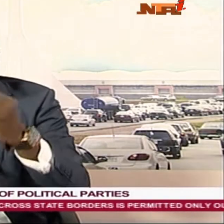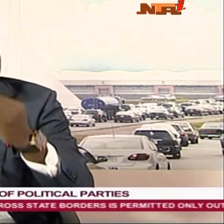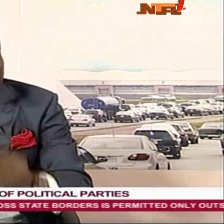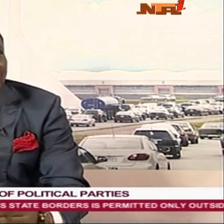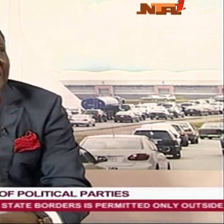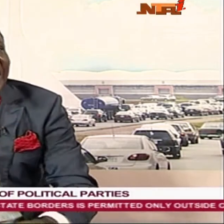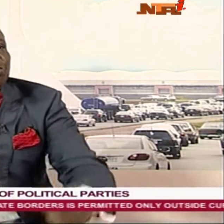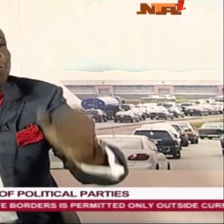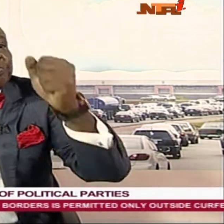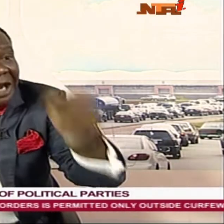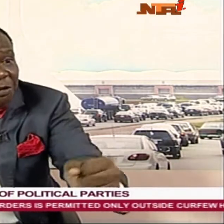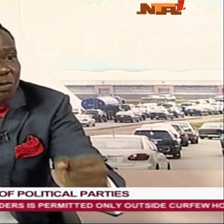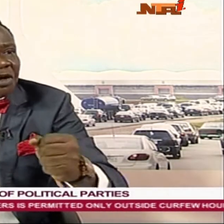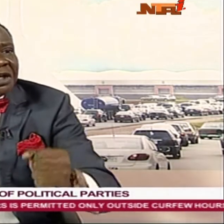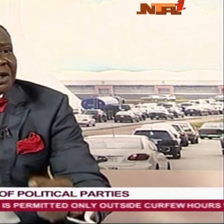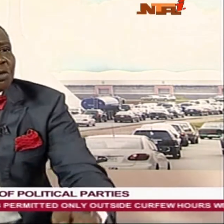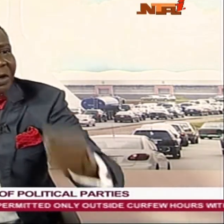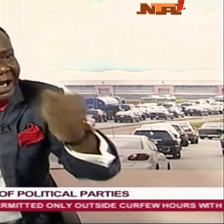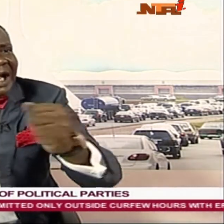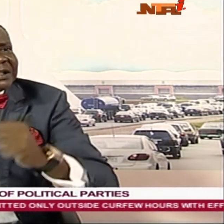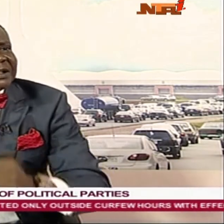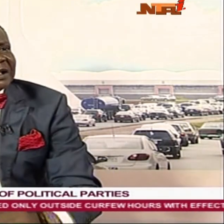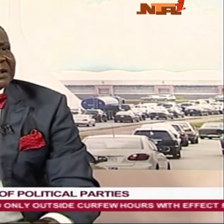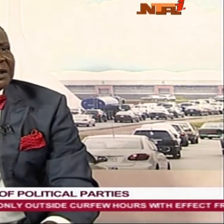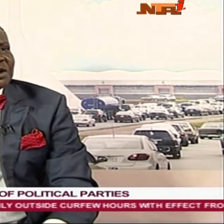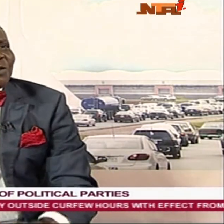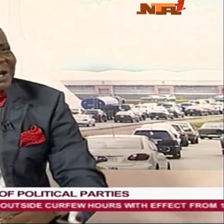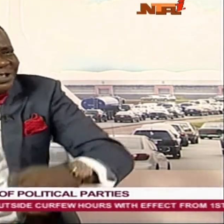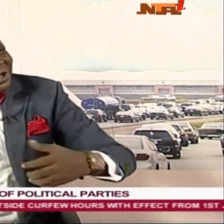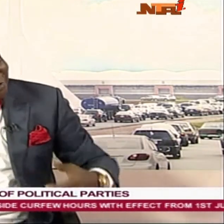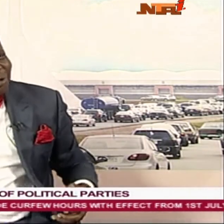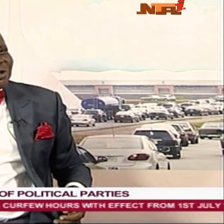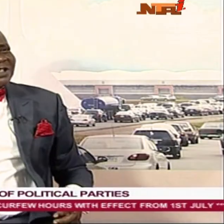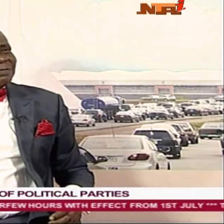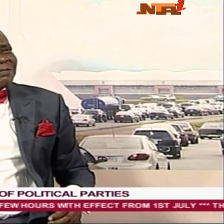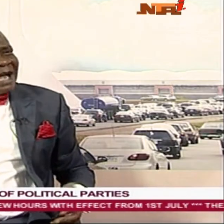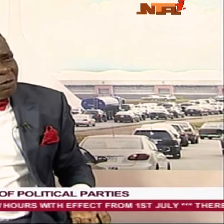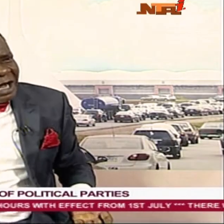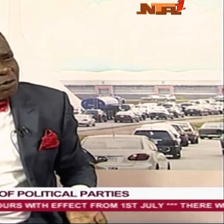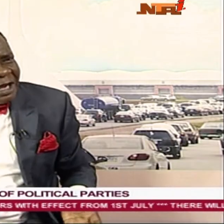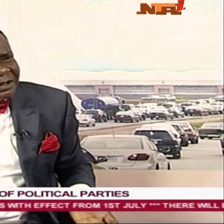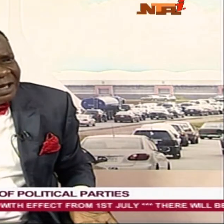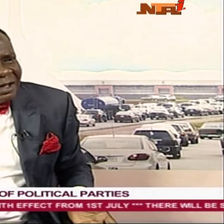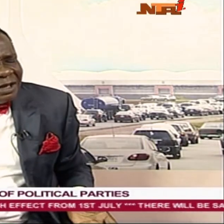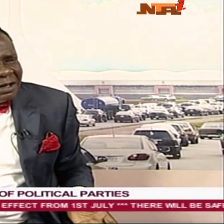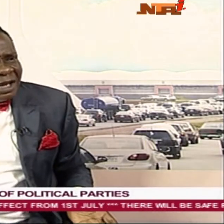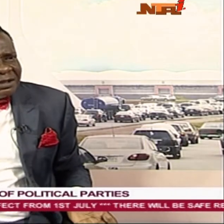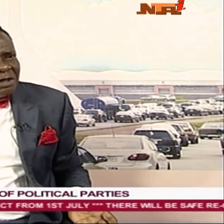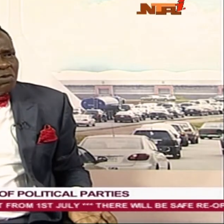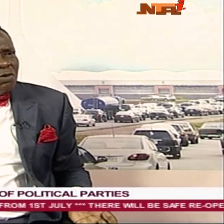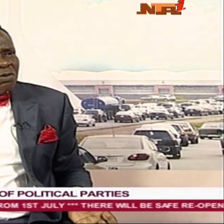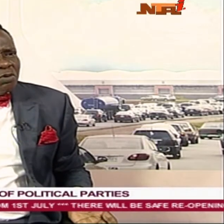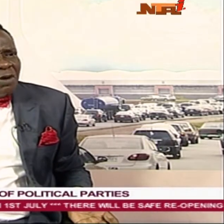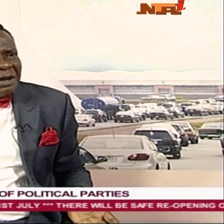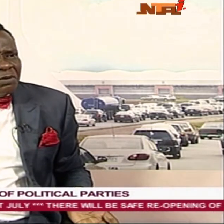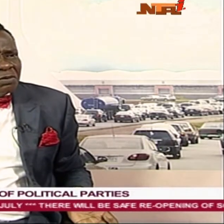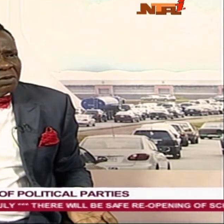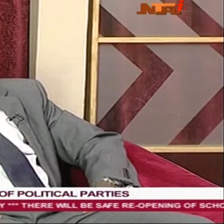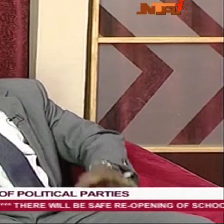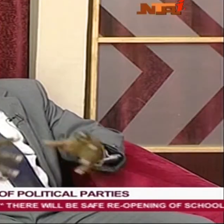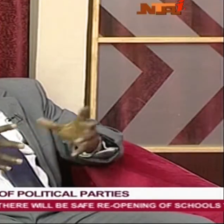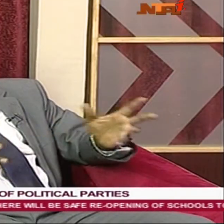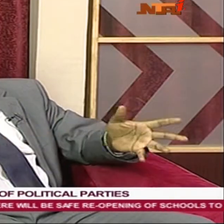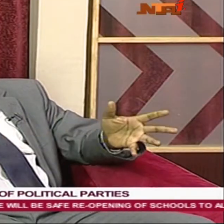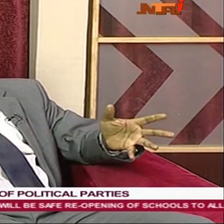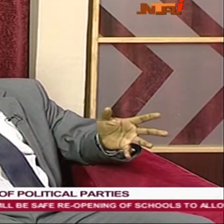I virtually had to pay you money to get that ticket. So when you say you want to discipline me, I look at you and say, who are you? You